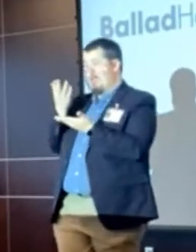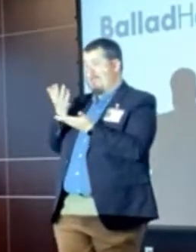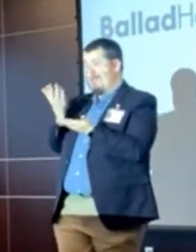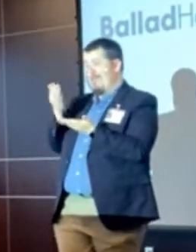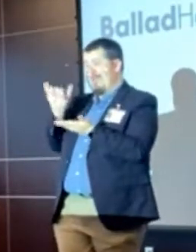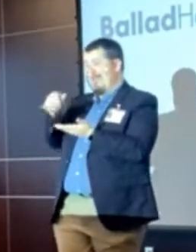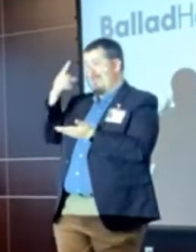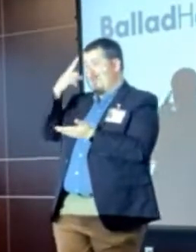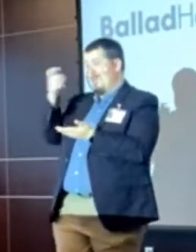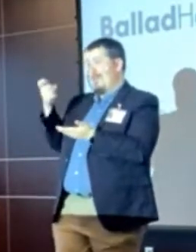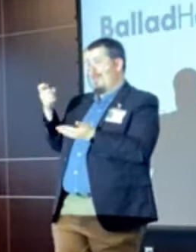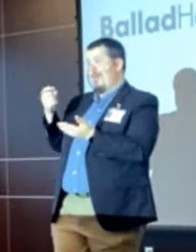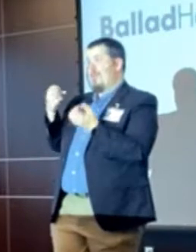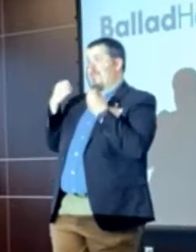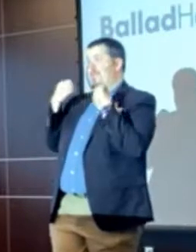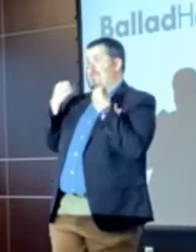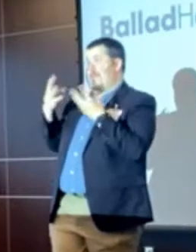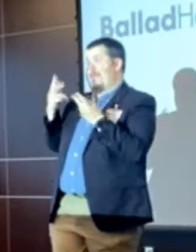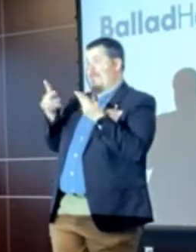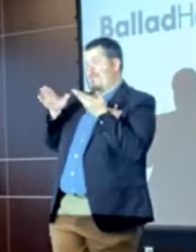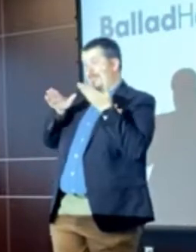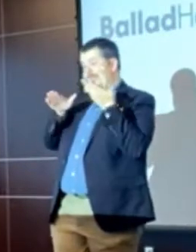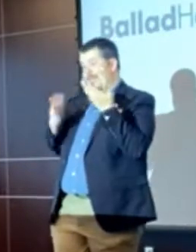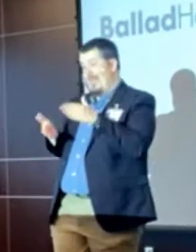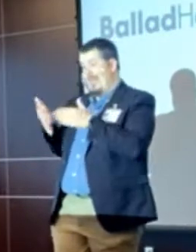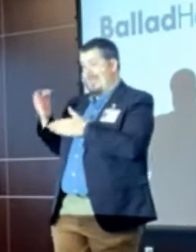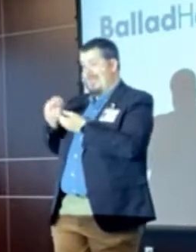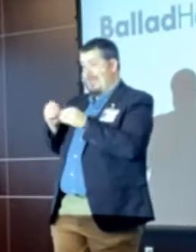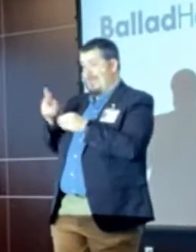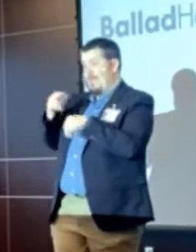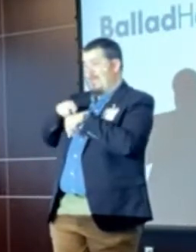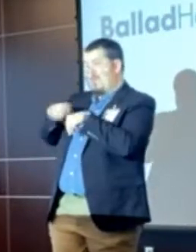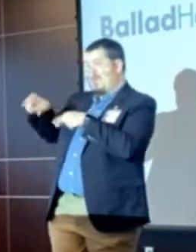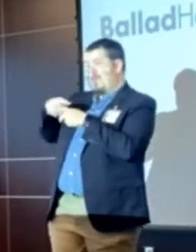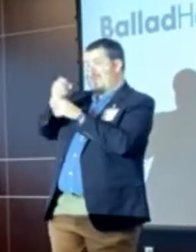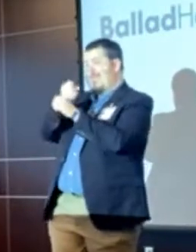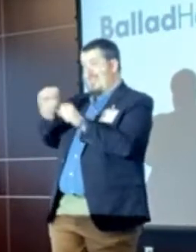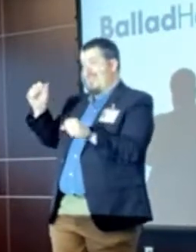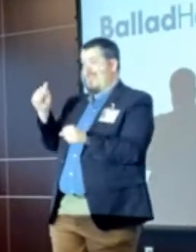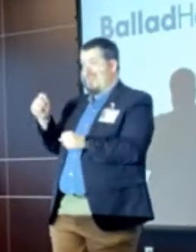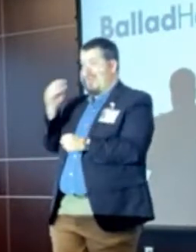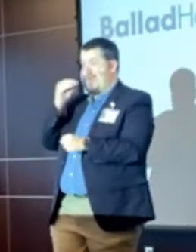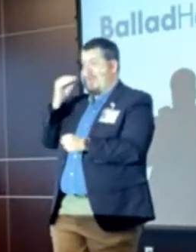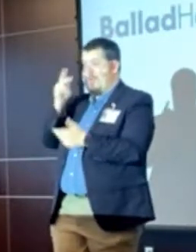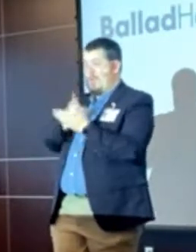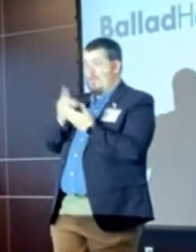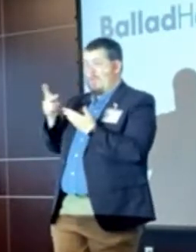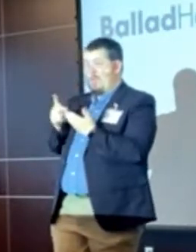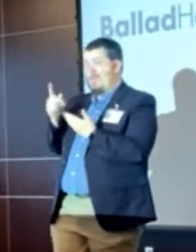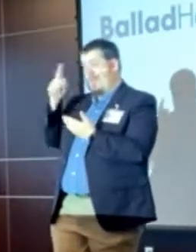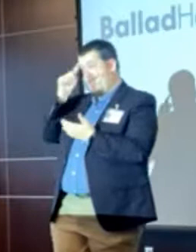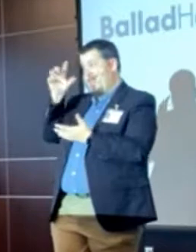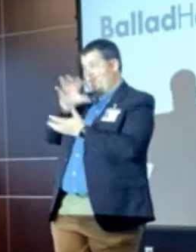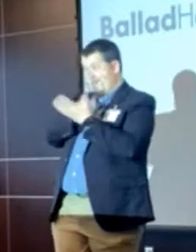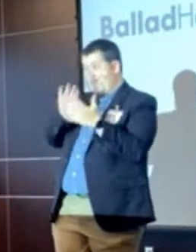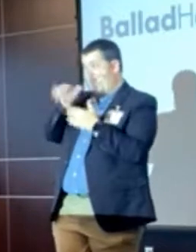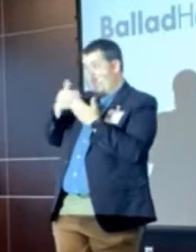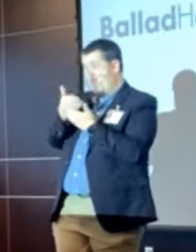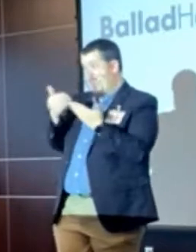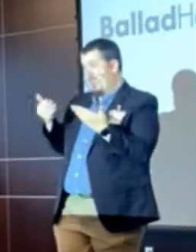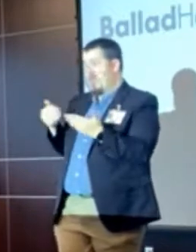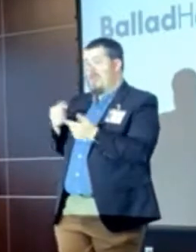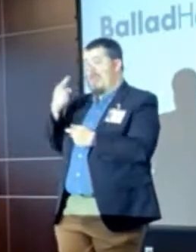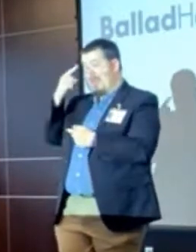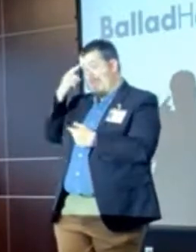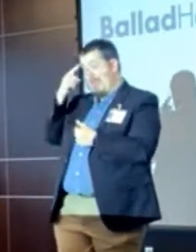just due to the sheer number of people dying and the number of people you guys are referring to the Safer at Home program. I think it's a combination of all those things.